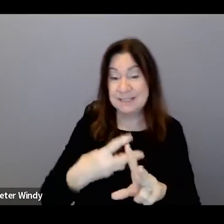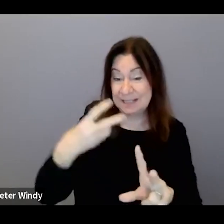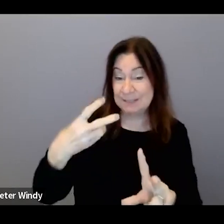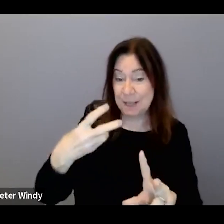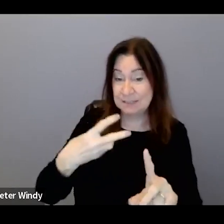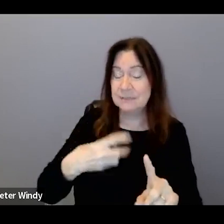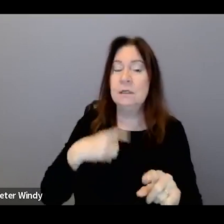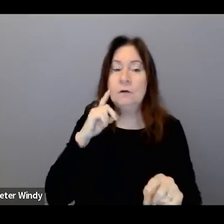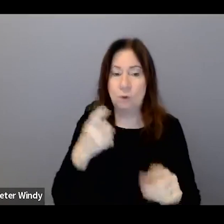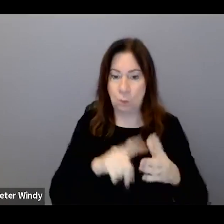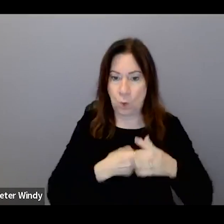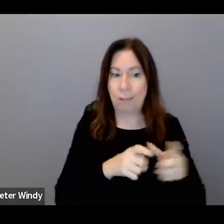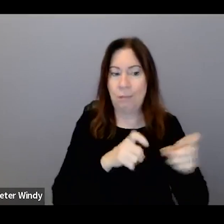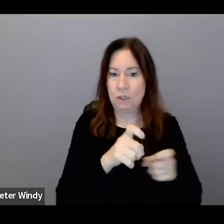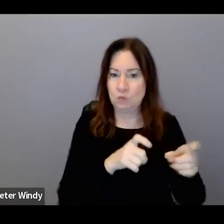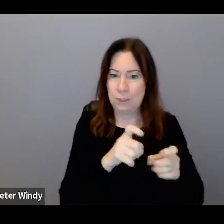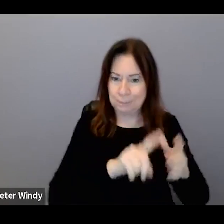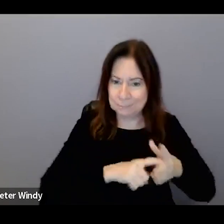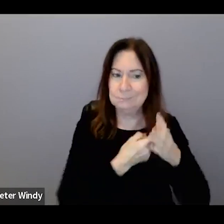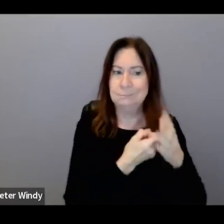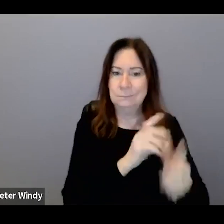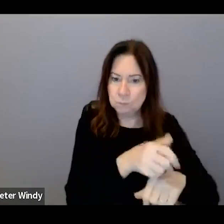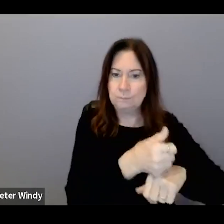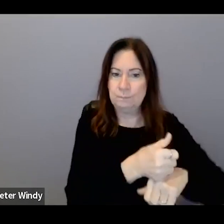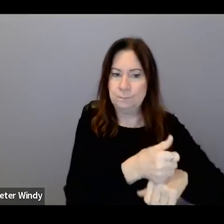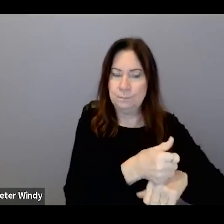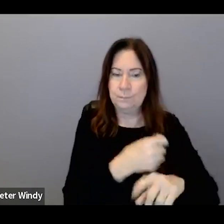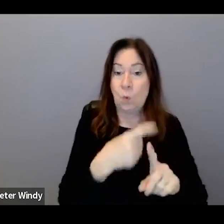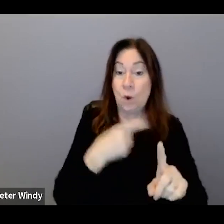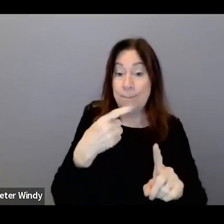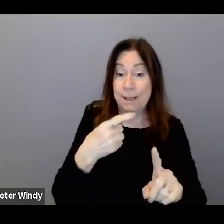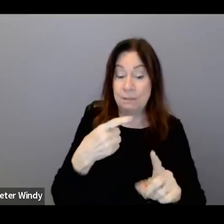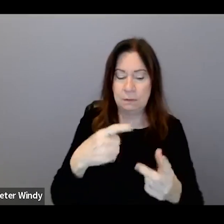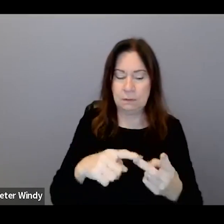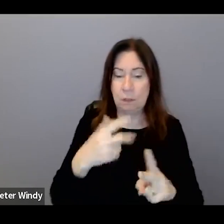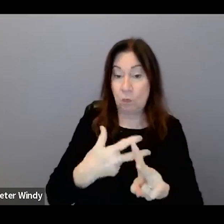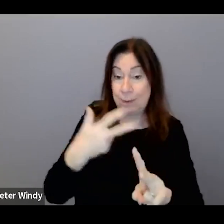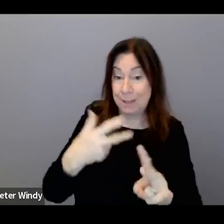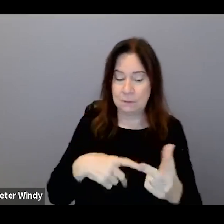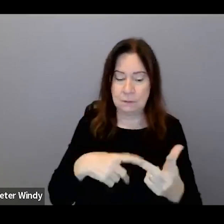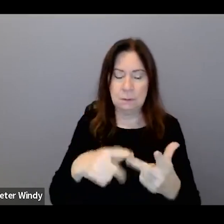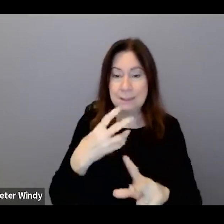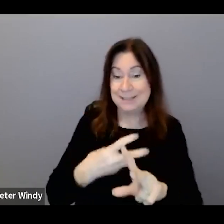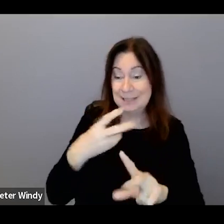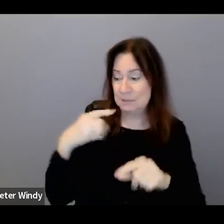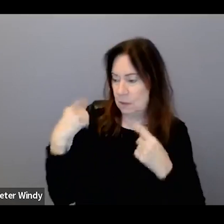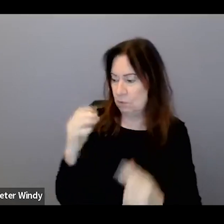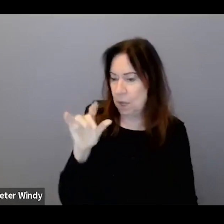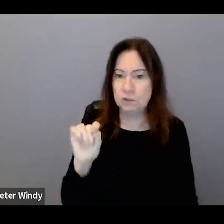when corrosion control treatment was reinstated. So that's 1 month, 3 months, and 6 months from October the